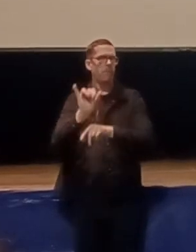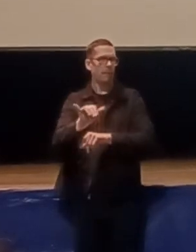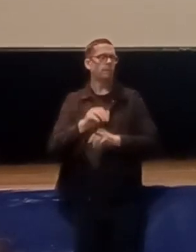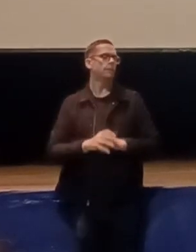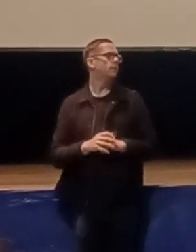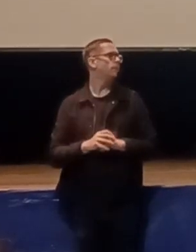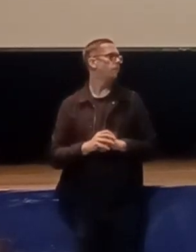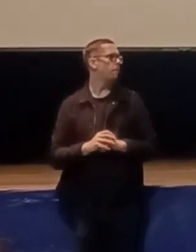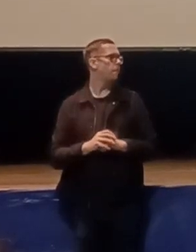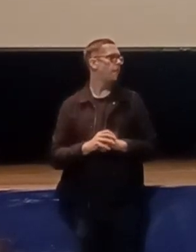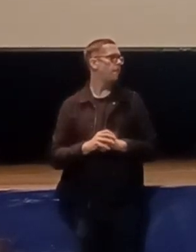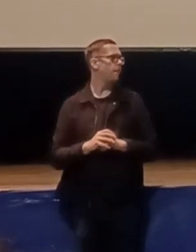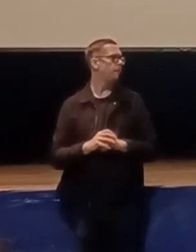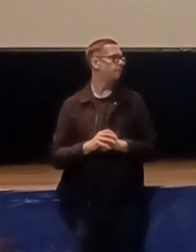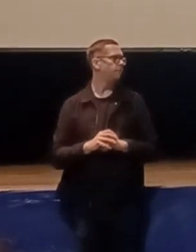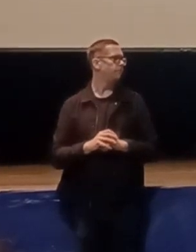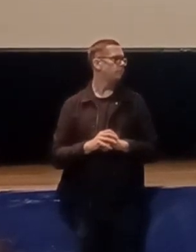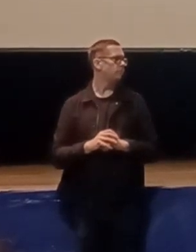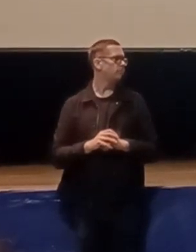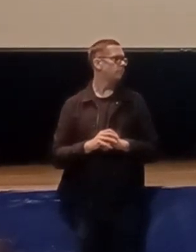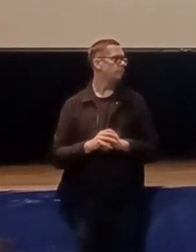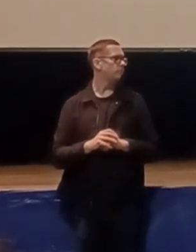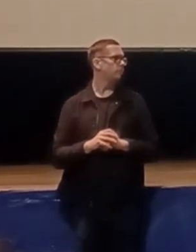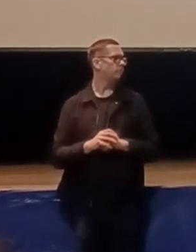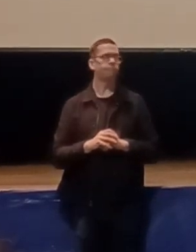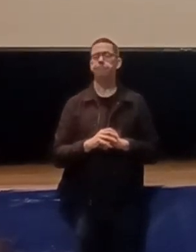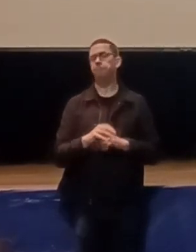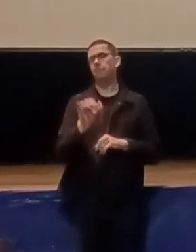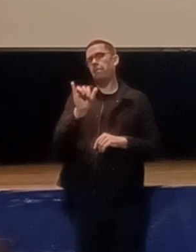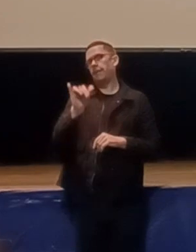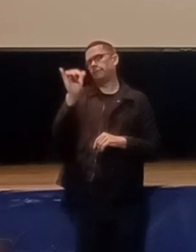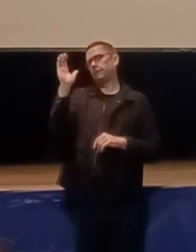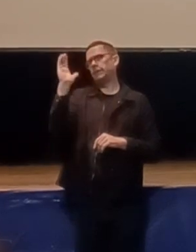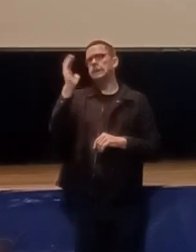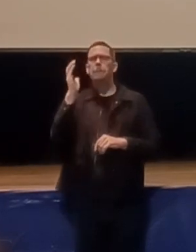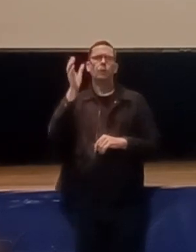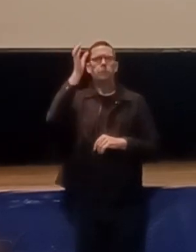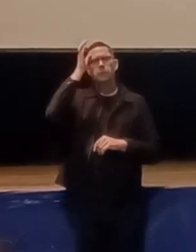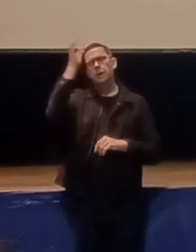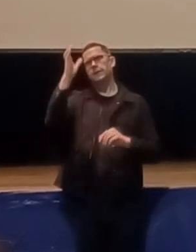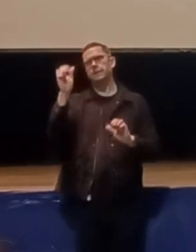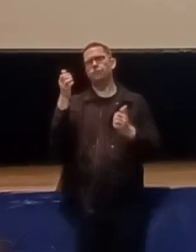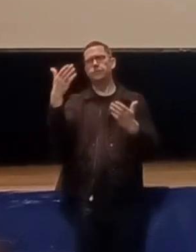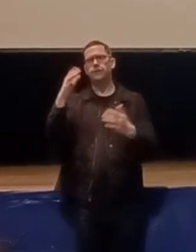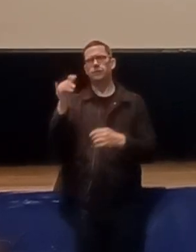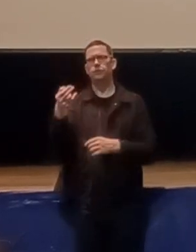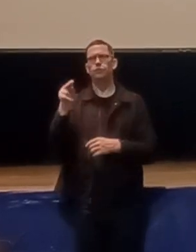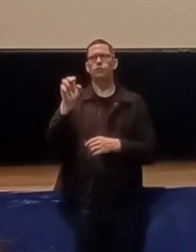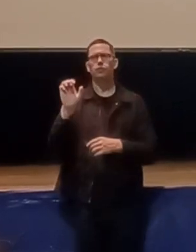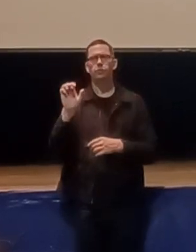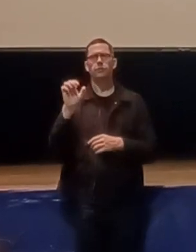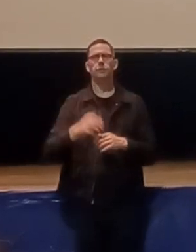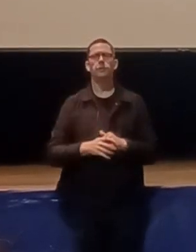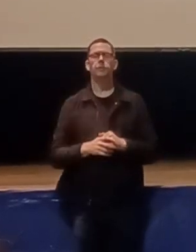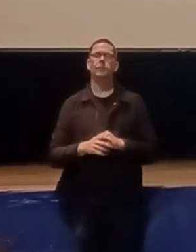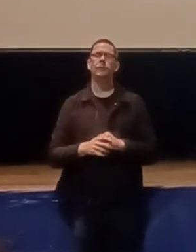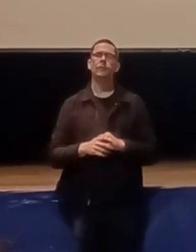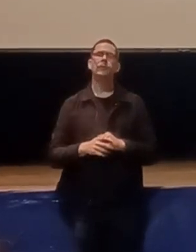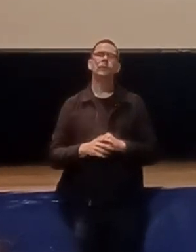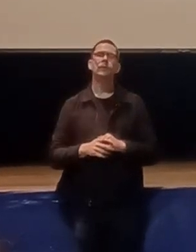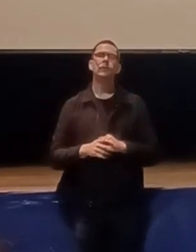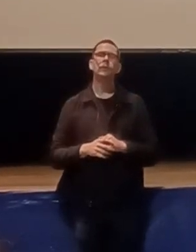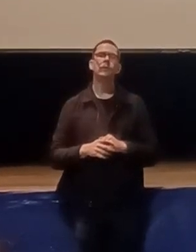that's largely intact, similar to the concept that we presented in June. But we've been able to shift it. The